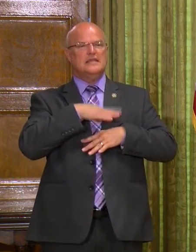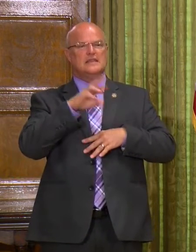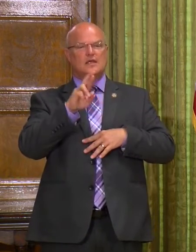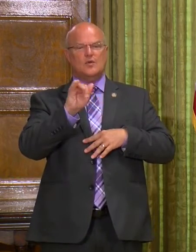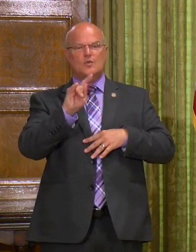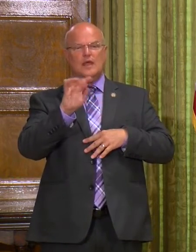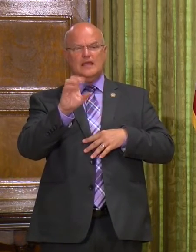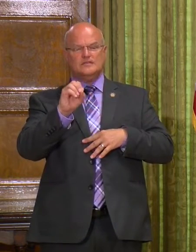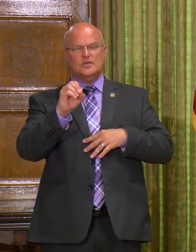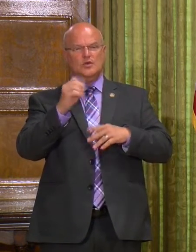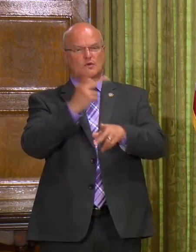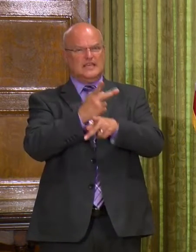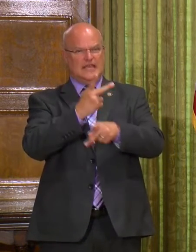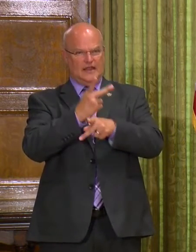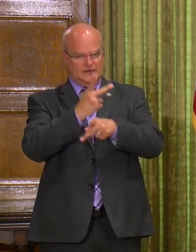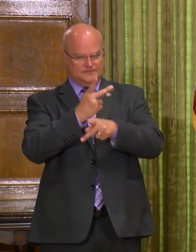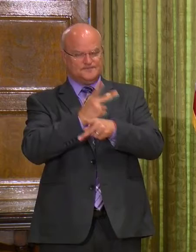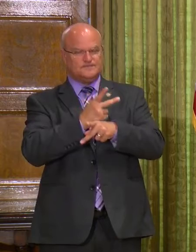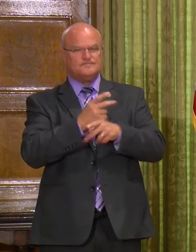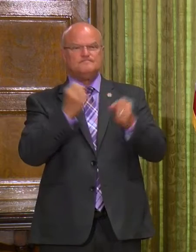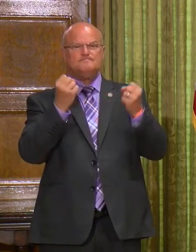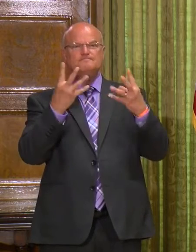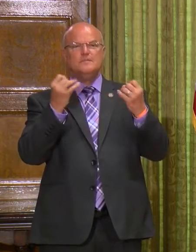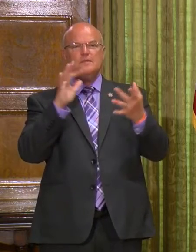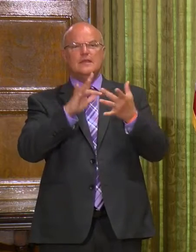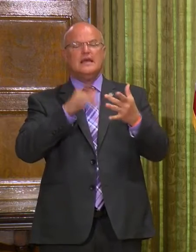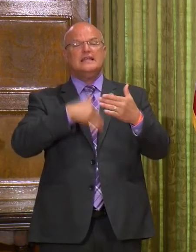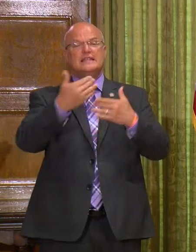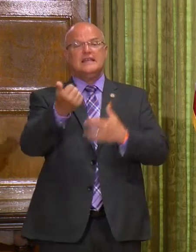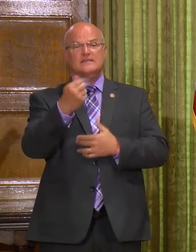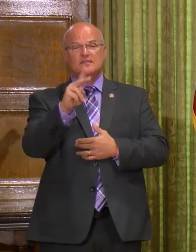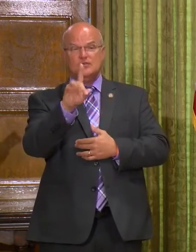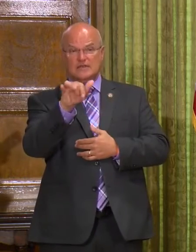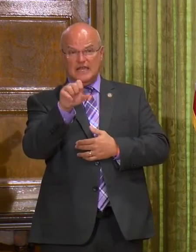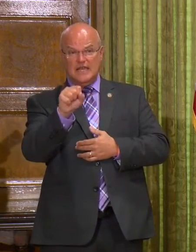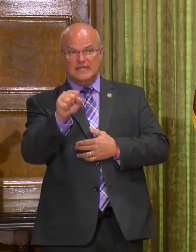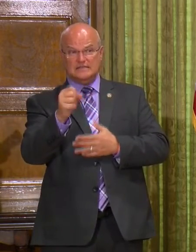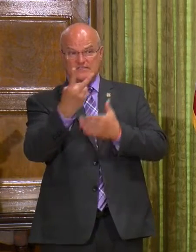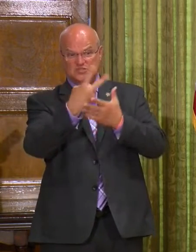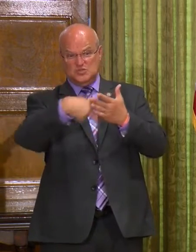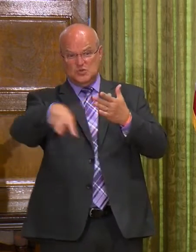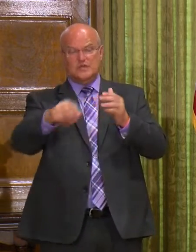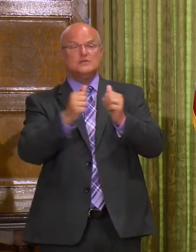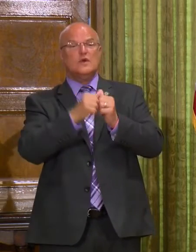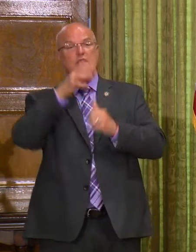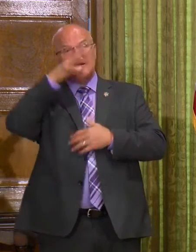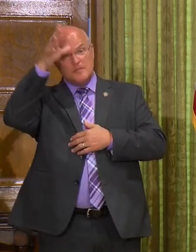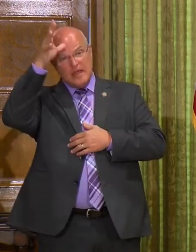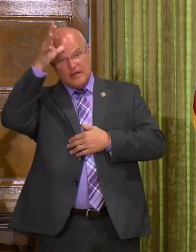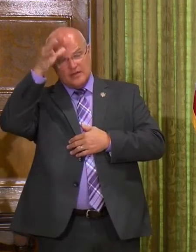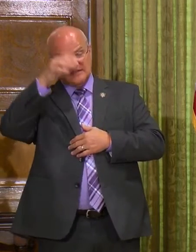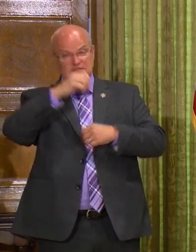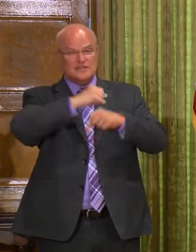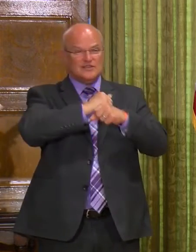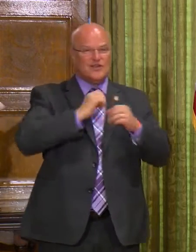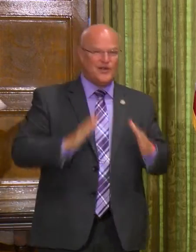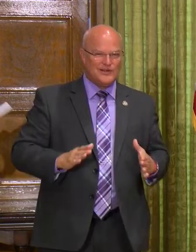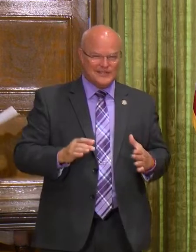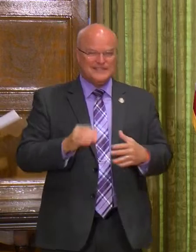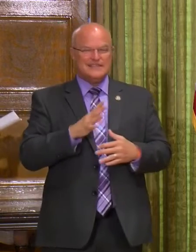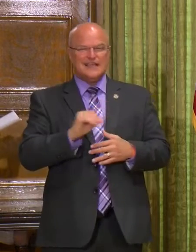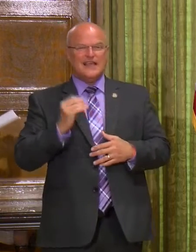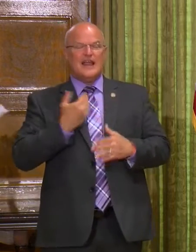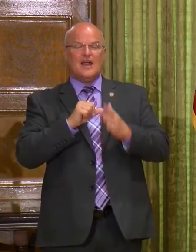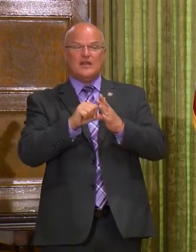adequate care there. So there'll be a lot of contact over the next few days and the next 2 weeks with the parents and guardians. And